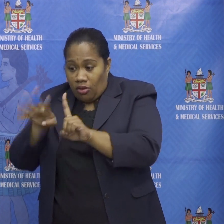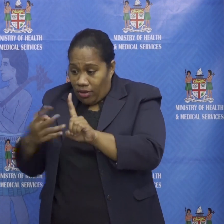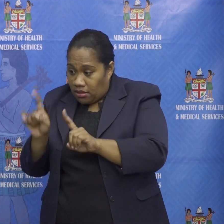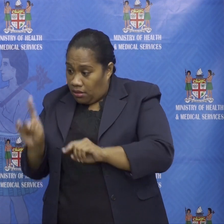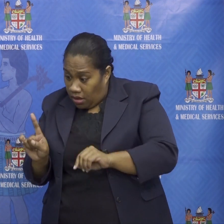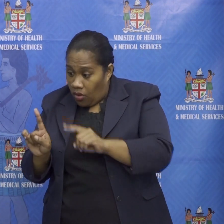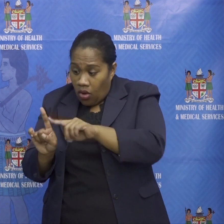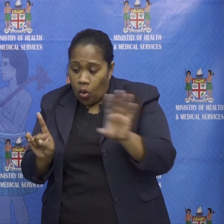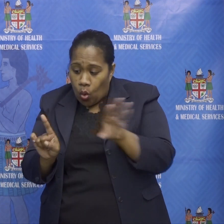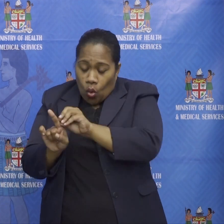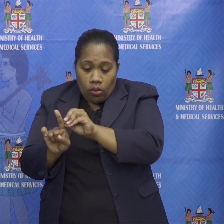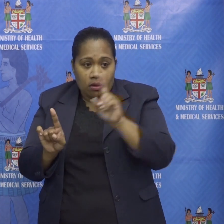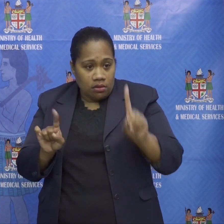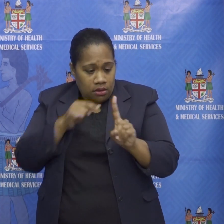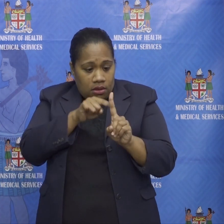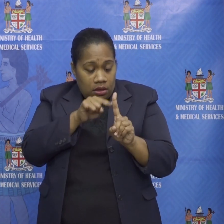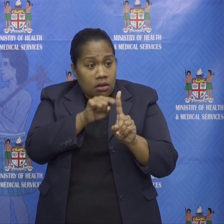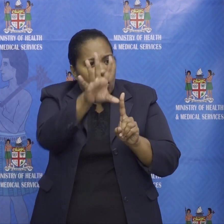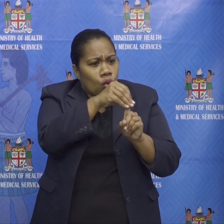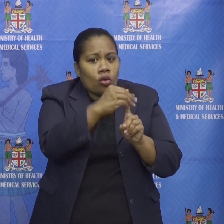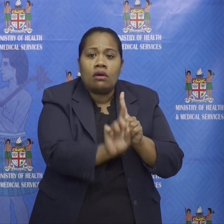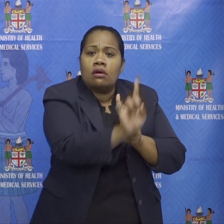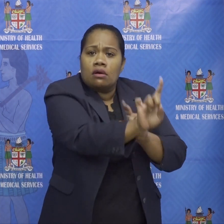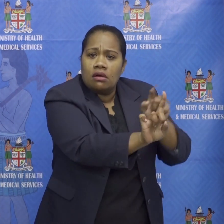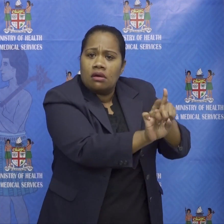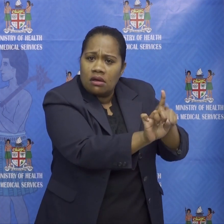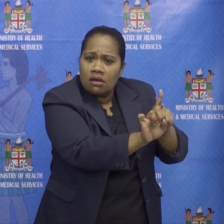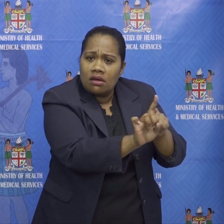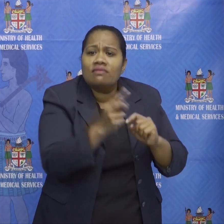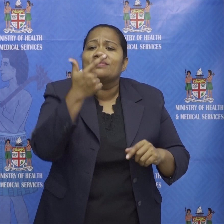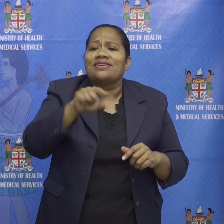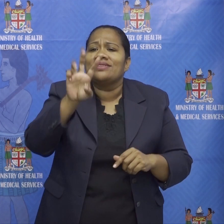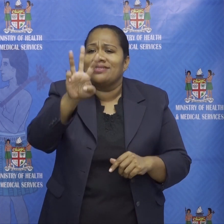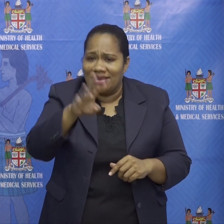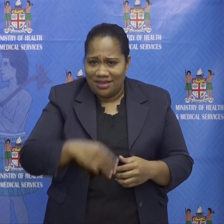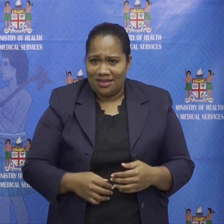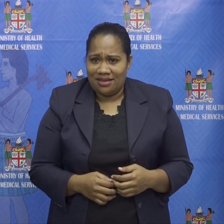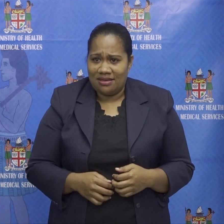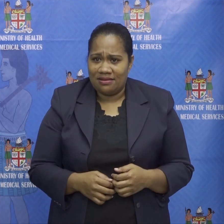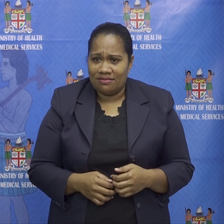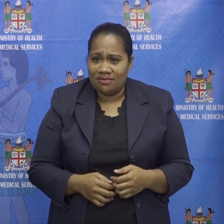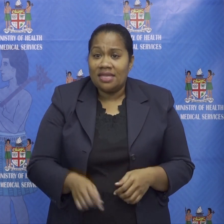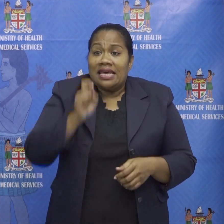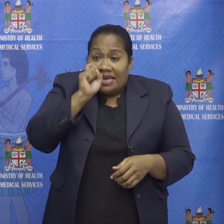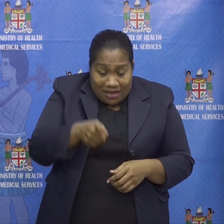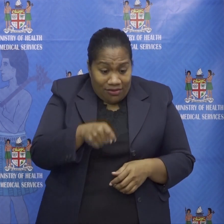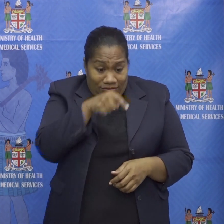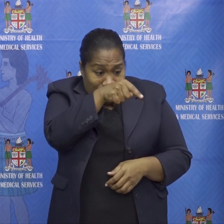now on if the app was on if that fellow had the app on the soldier had the app on and he had the app on i would have picked him up long ago